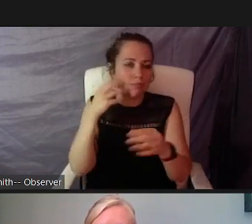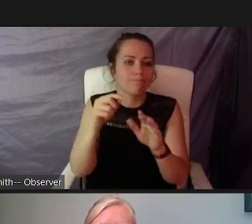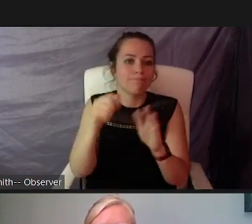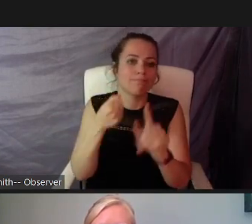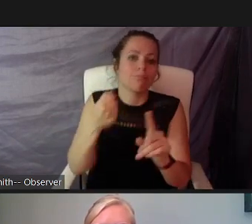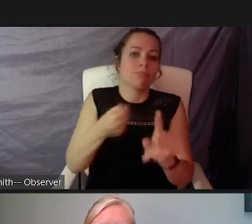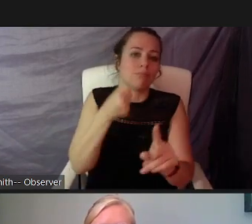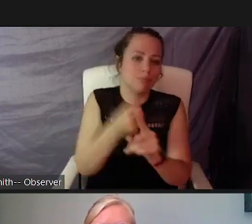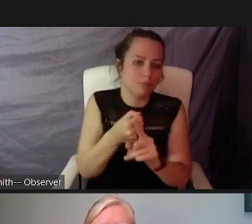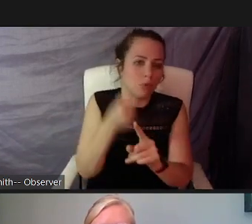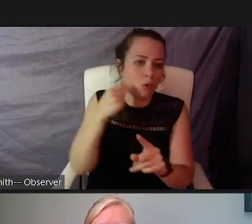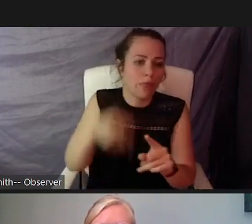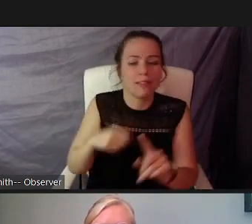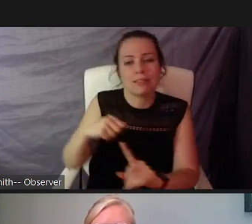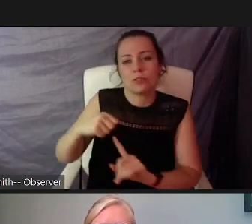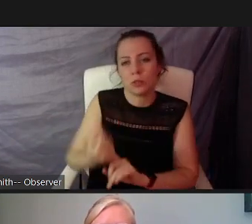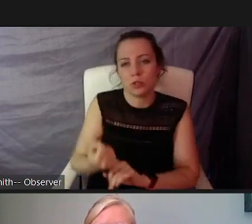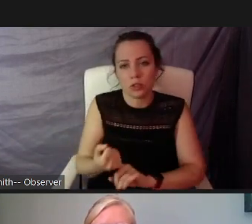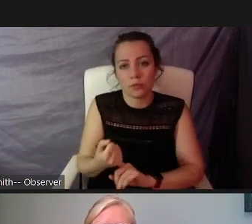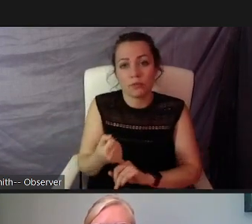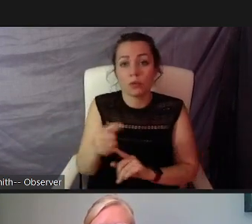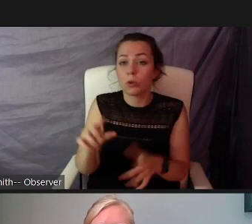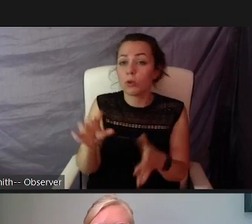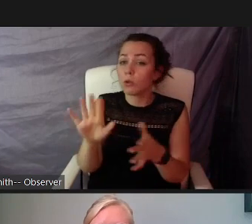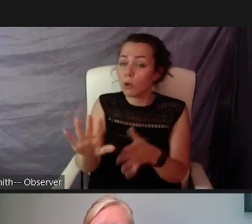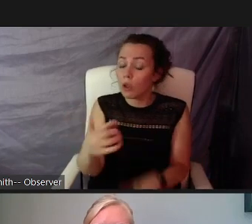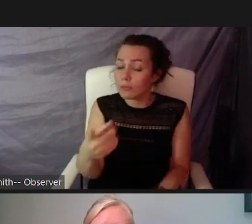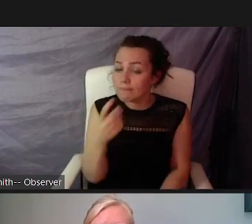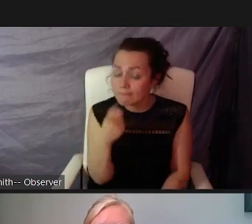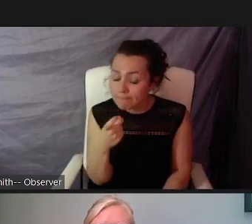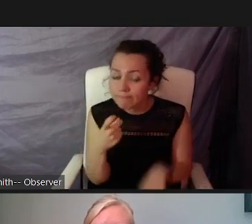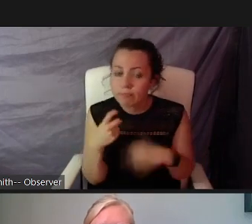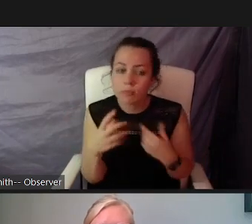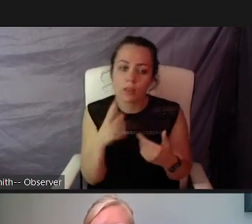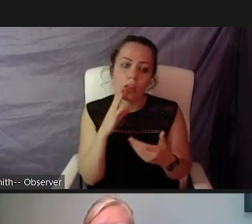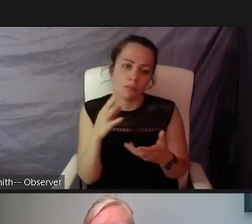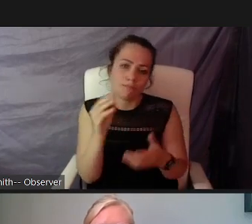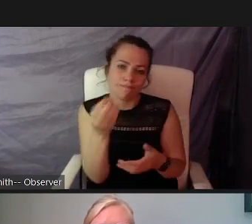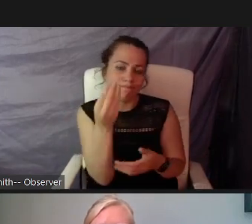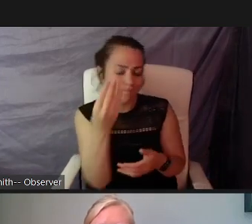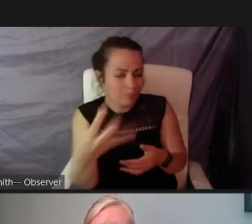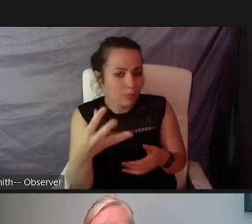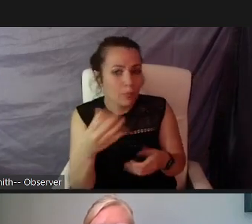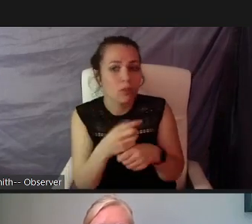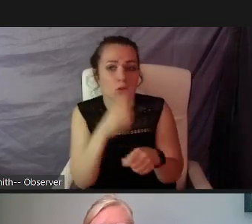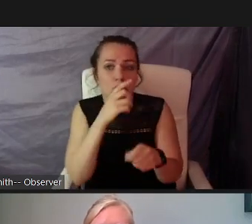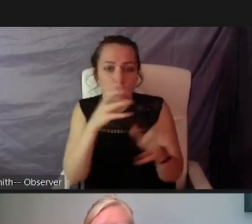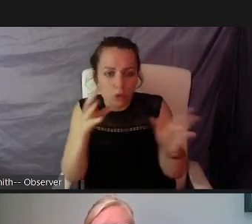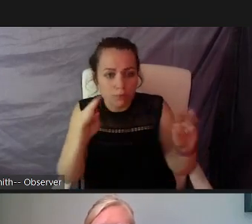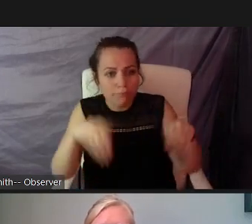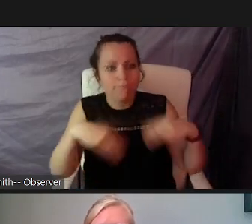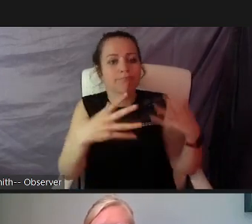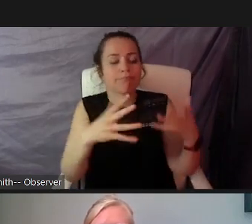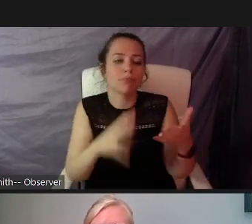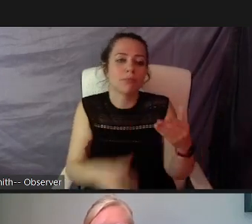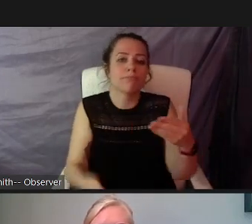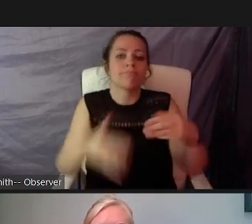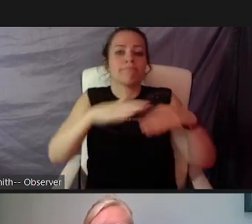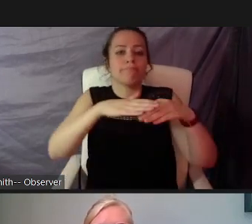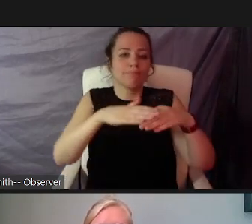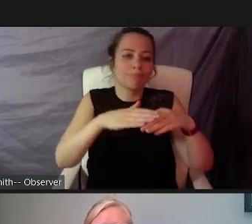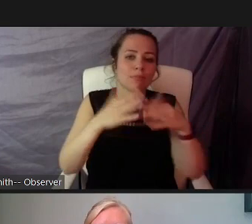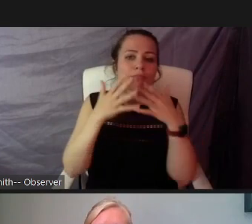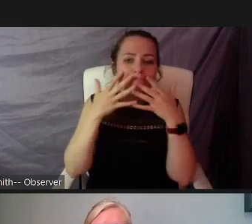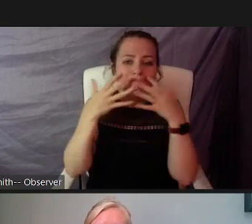say to make sure that you're providing as much kindness and compassion to that person as possible. You can